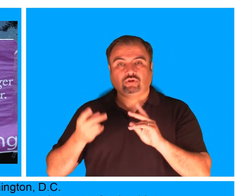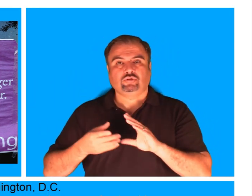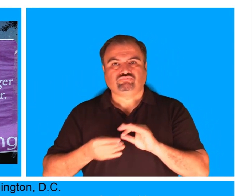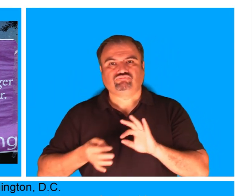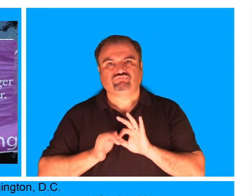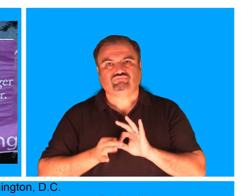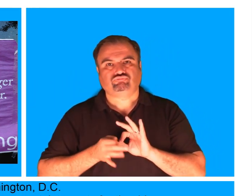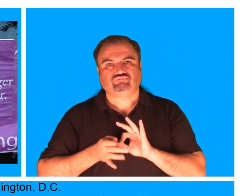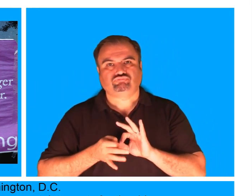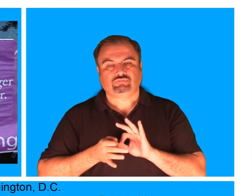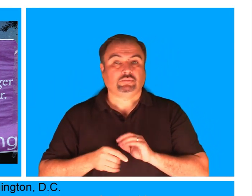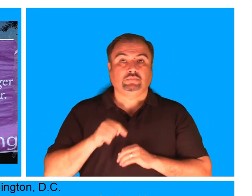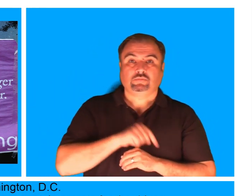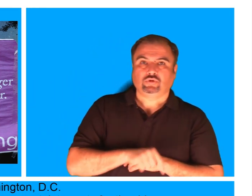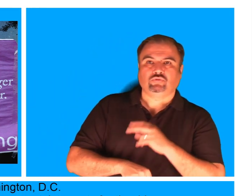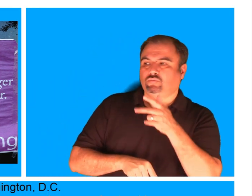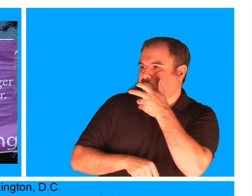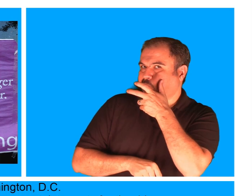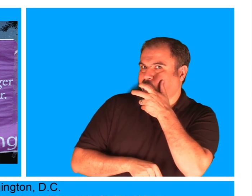interprets for the driver.